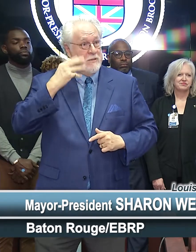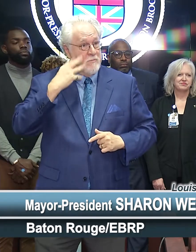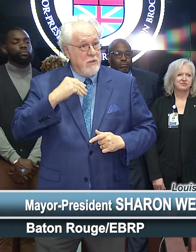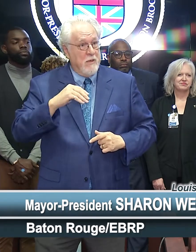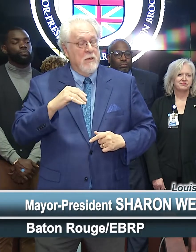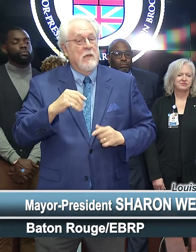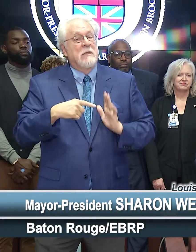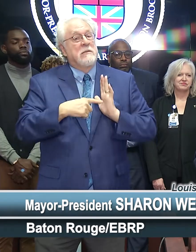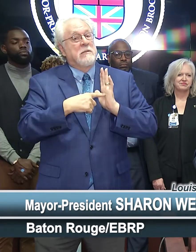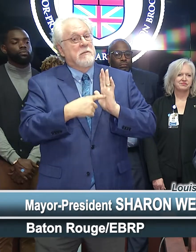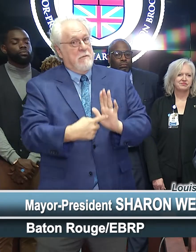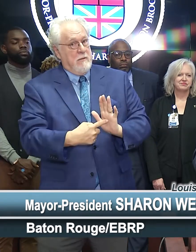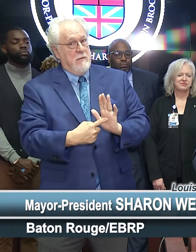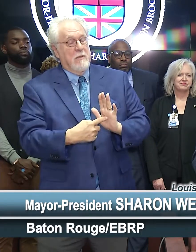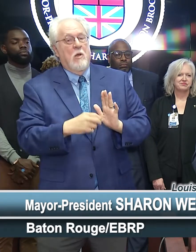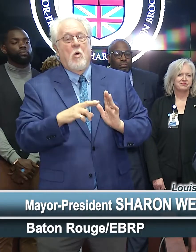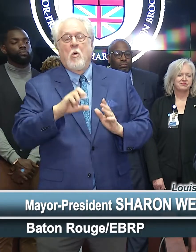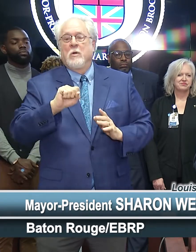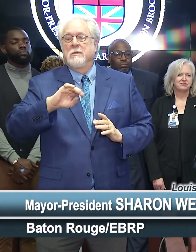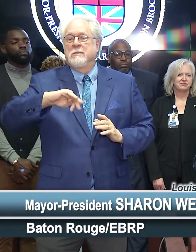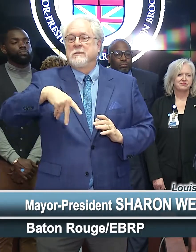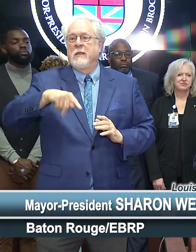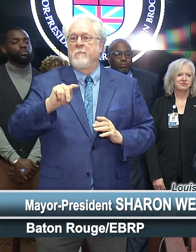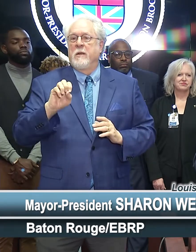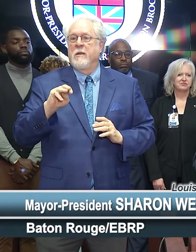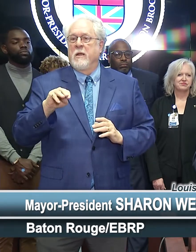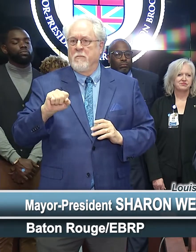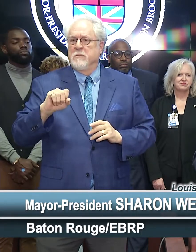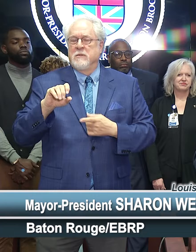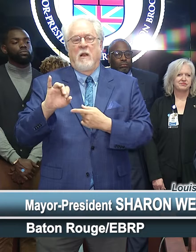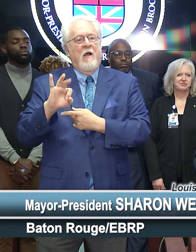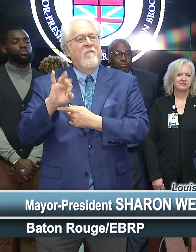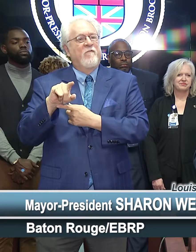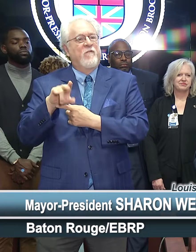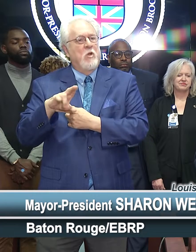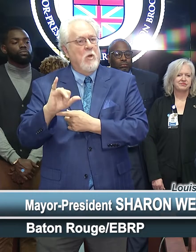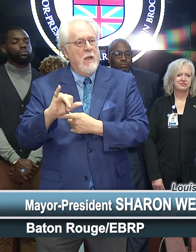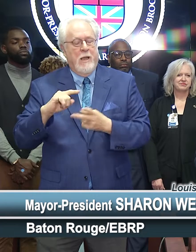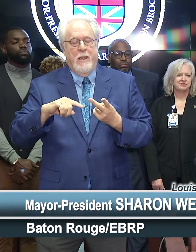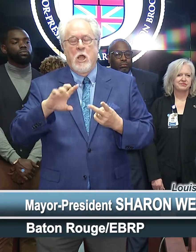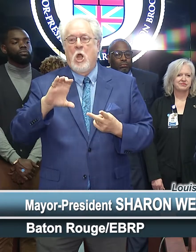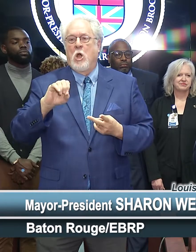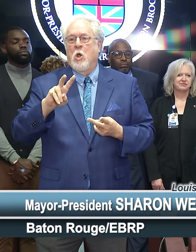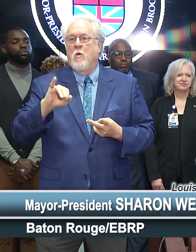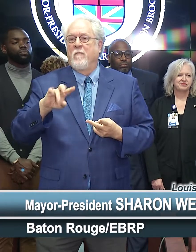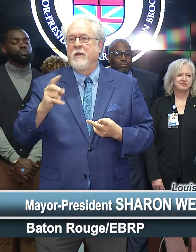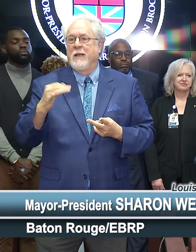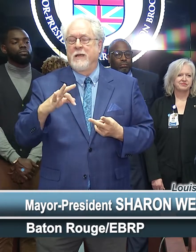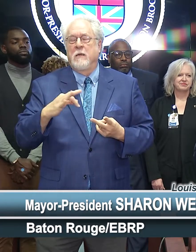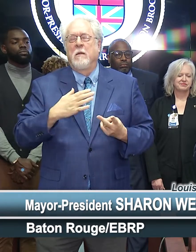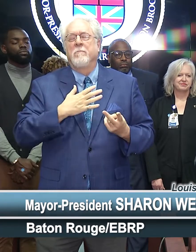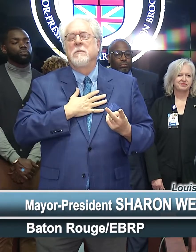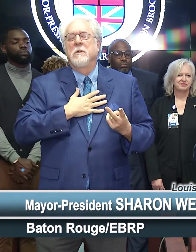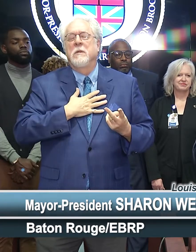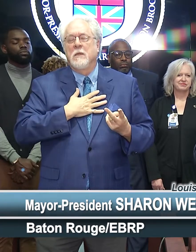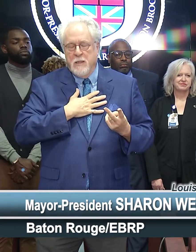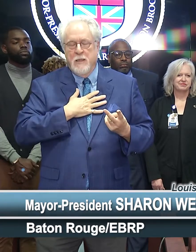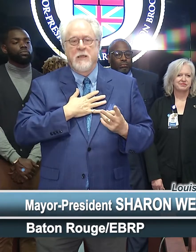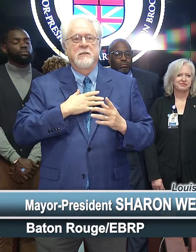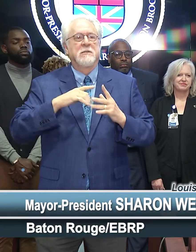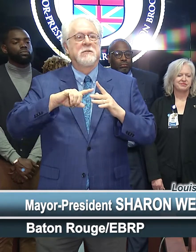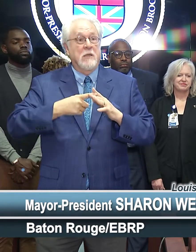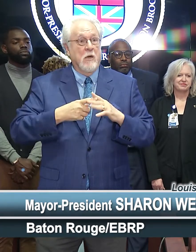experiencing signs or symptoms of the flu or COVID-19, please start